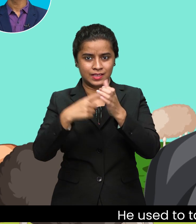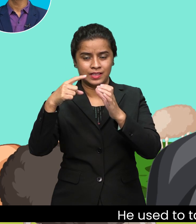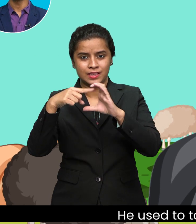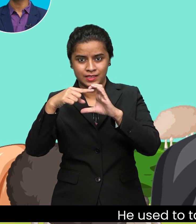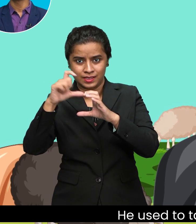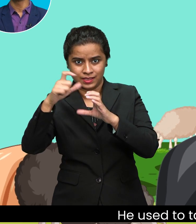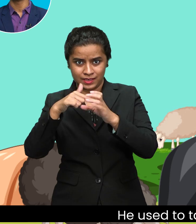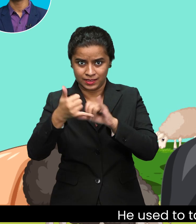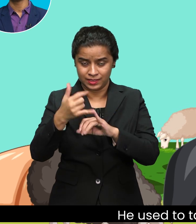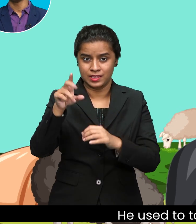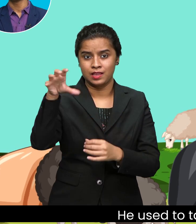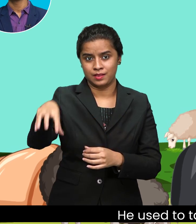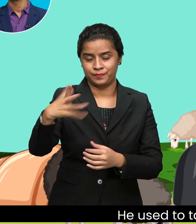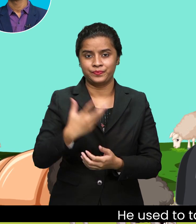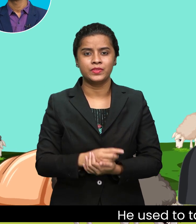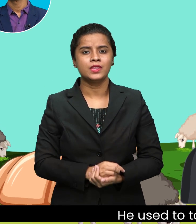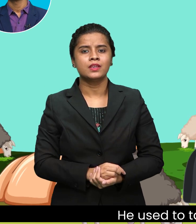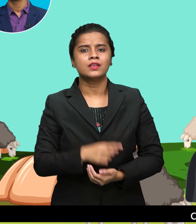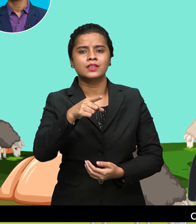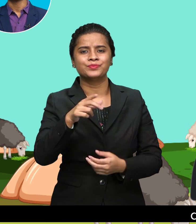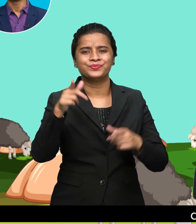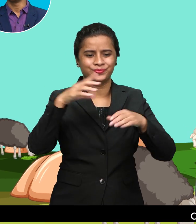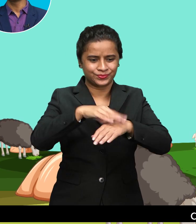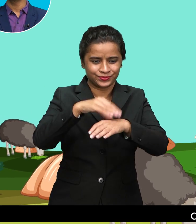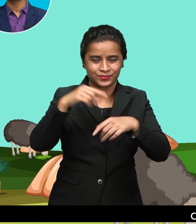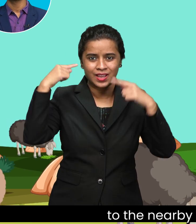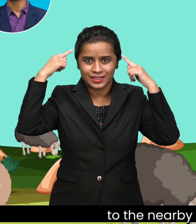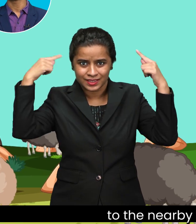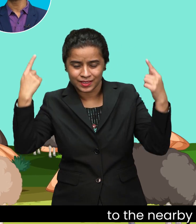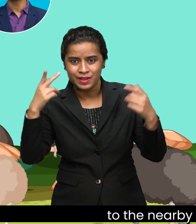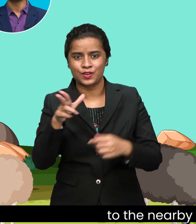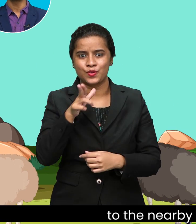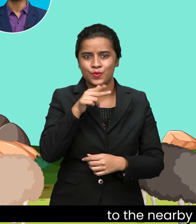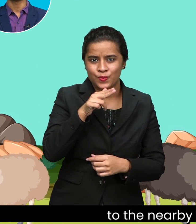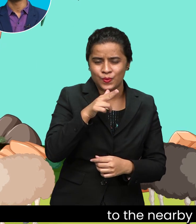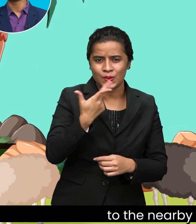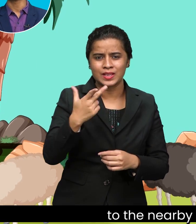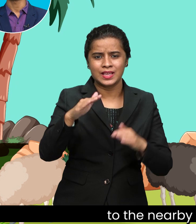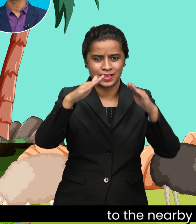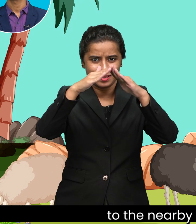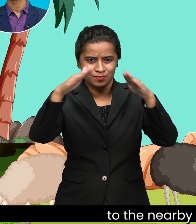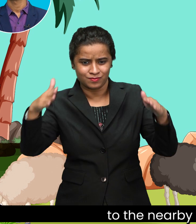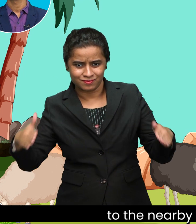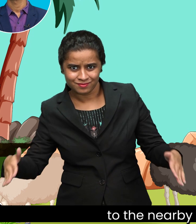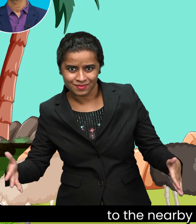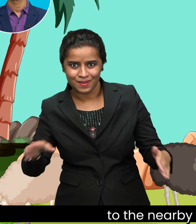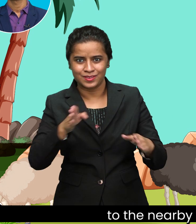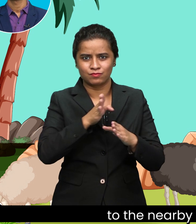He used to take his herd of sheep and goats to the nearby mountains for grazing.